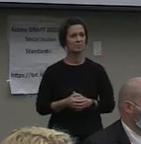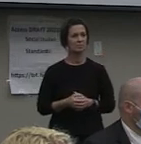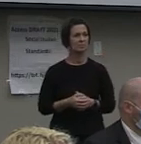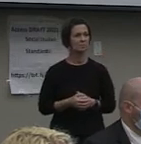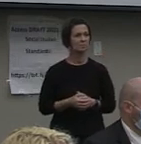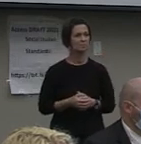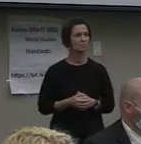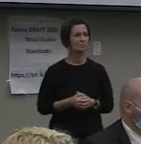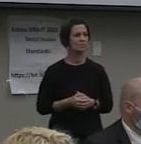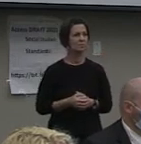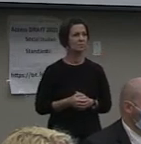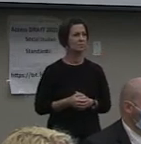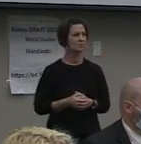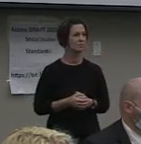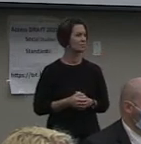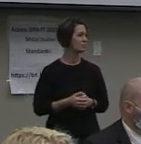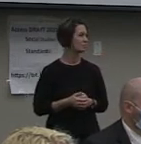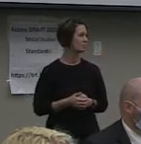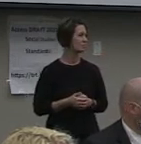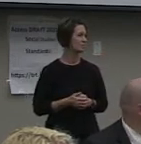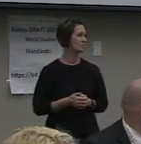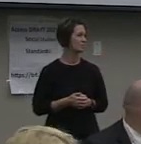your hand. Well, don't you need to call the roll?